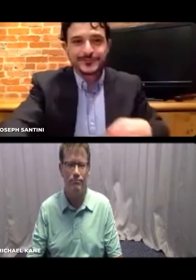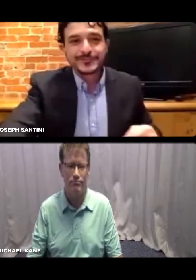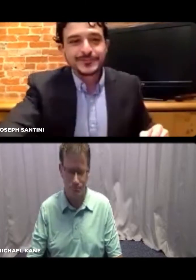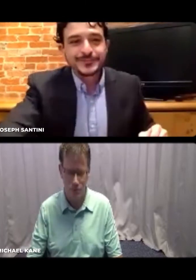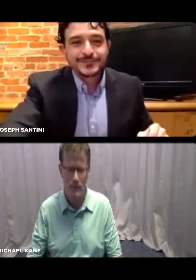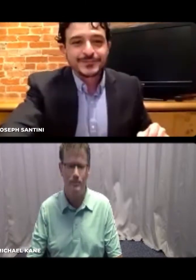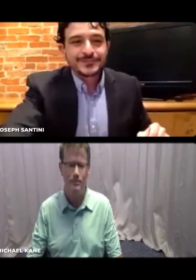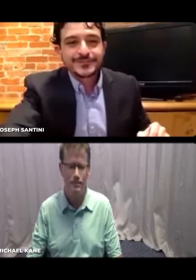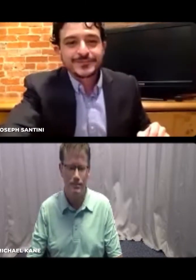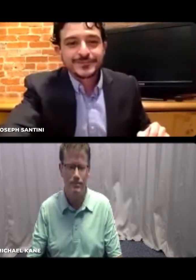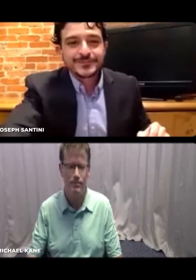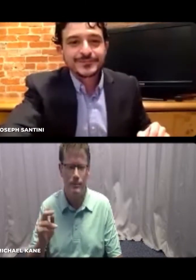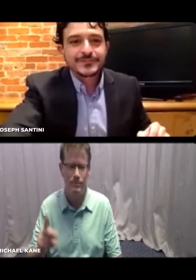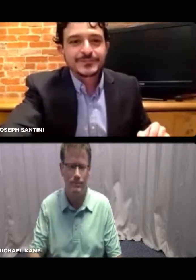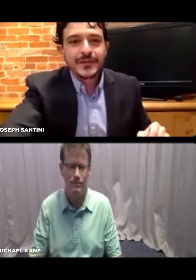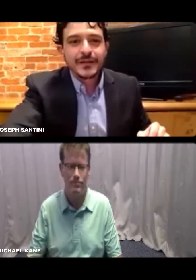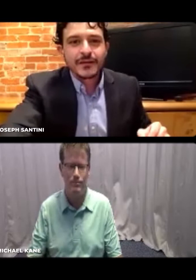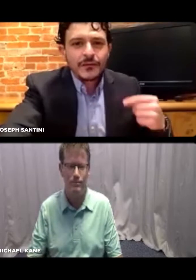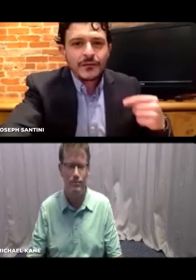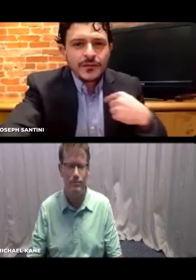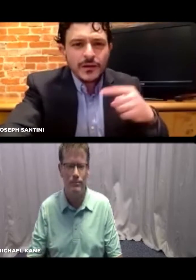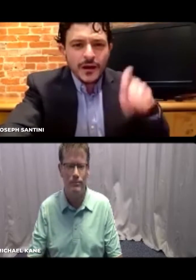soon.